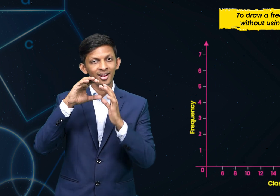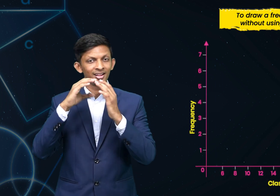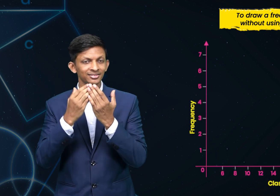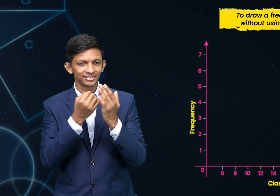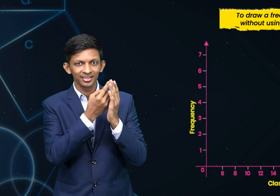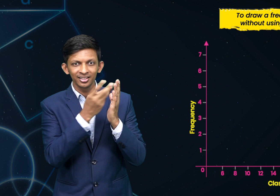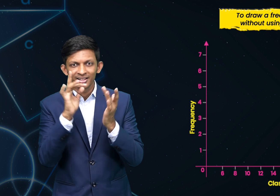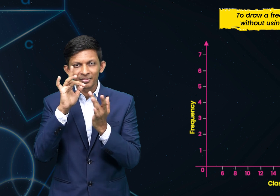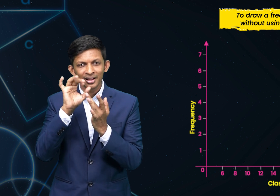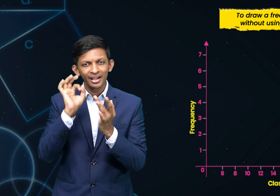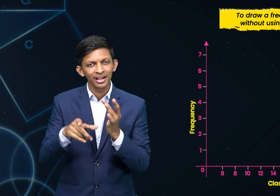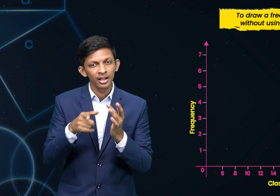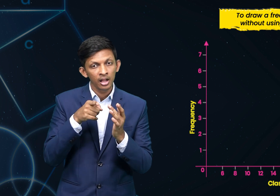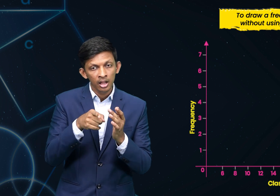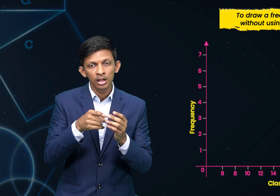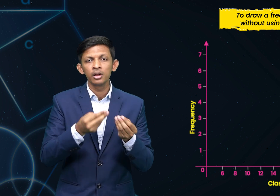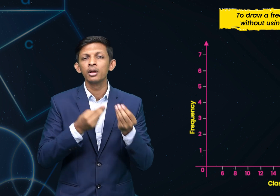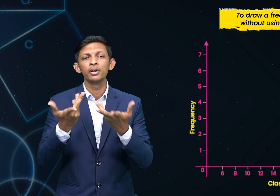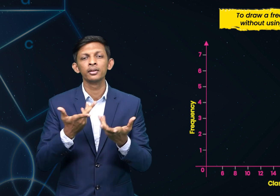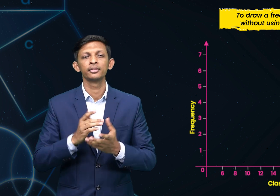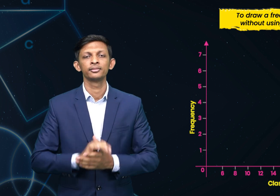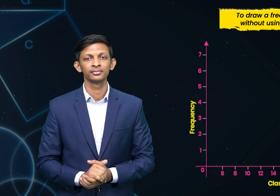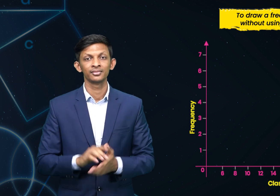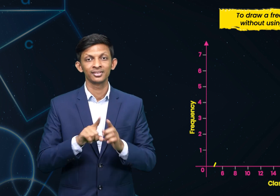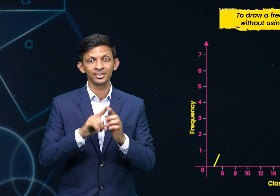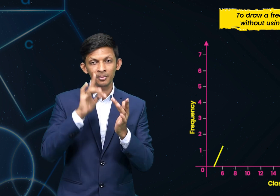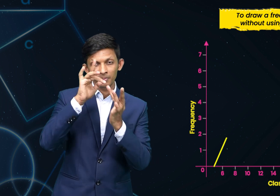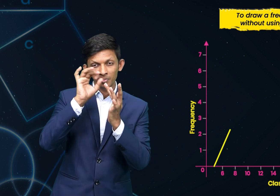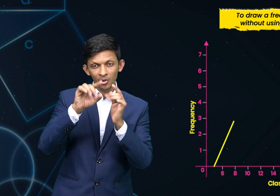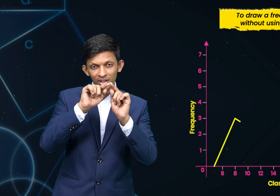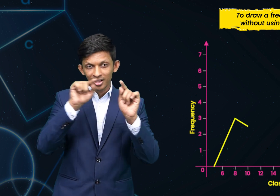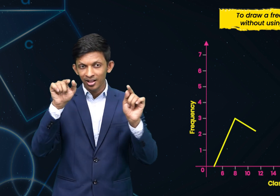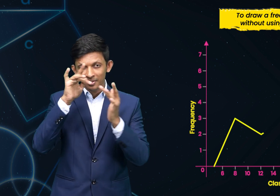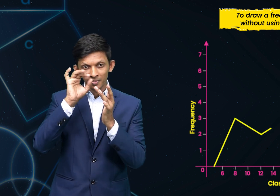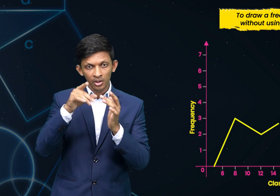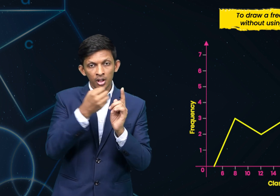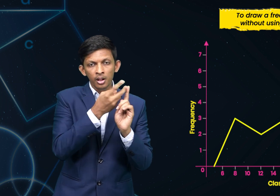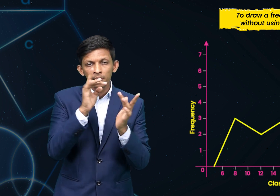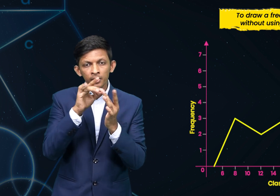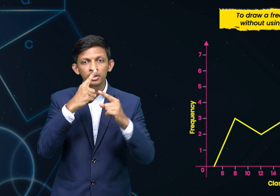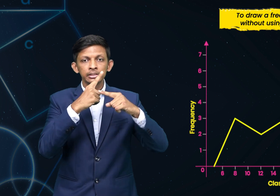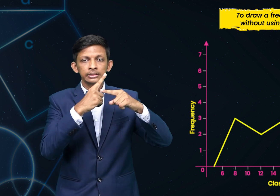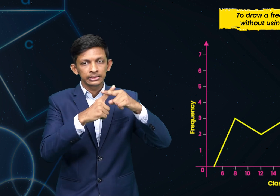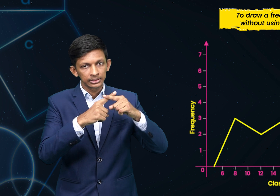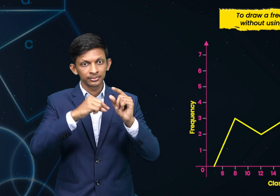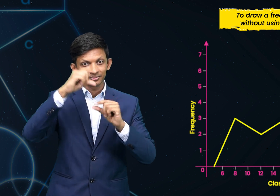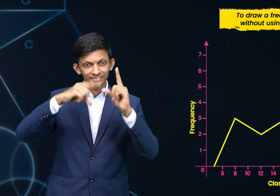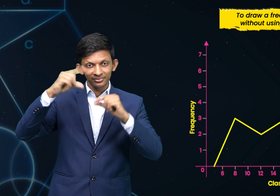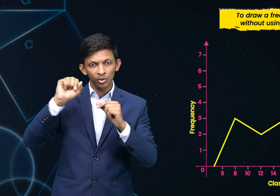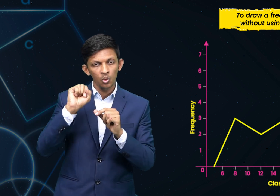class intervals and tabulate them. Mark the midpoints of the class intervals on the x-axis and